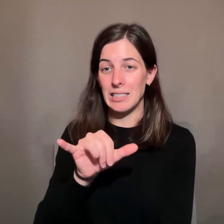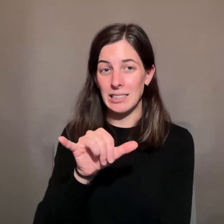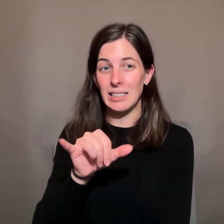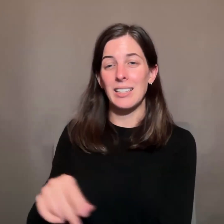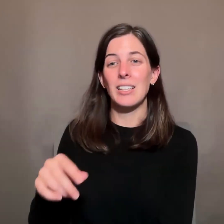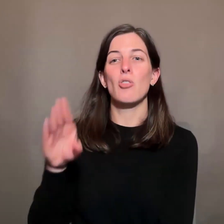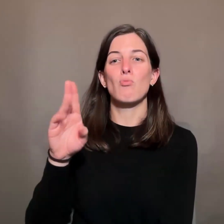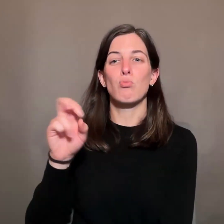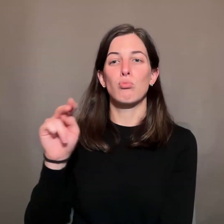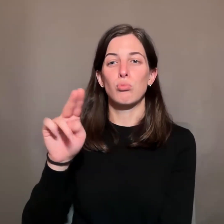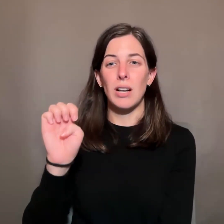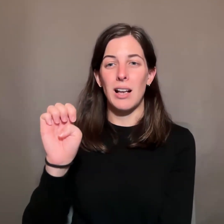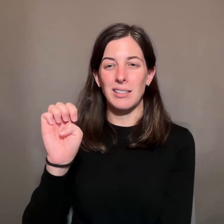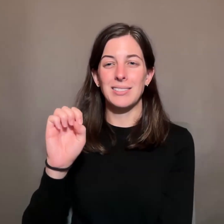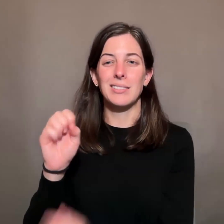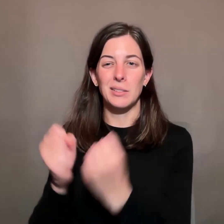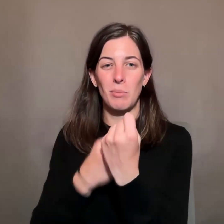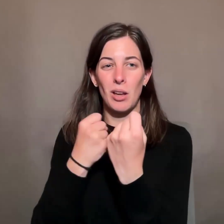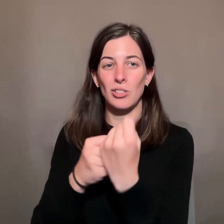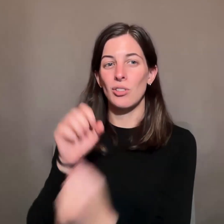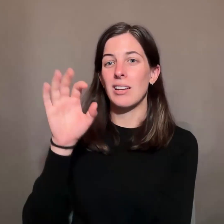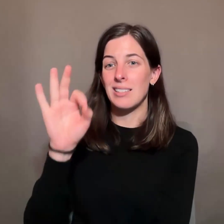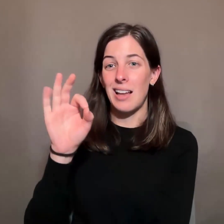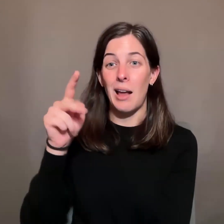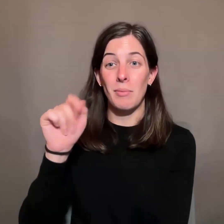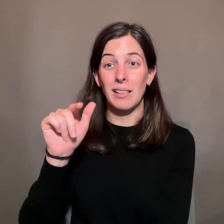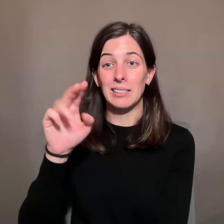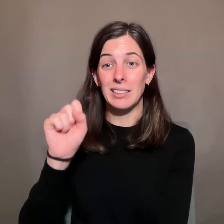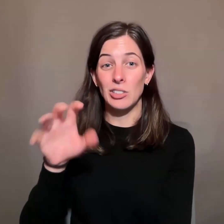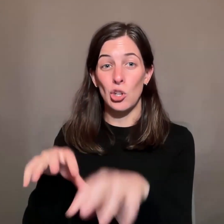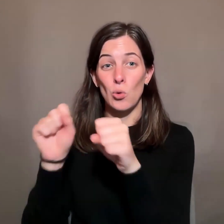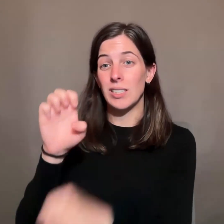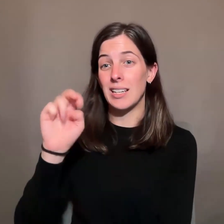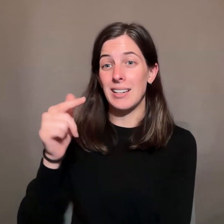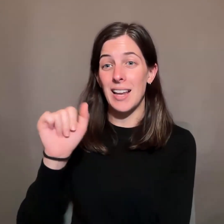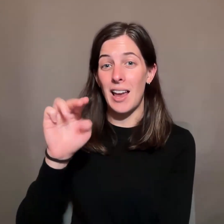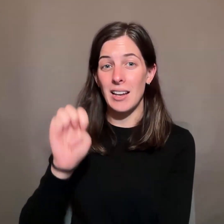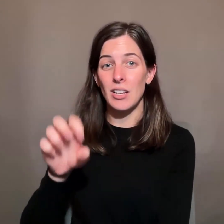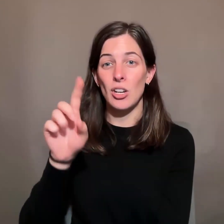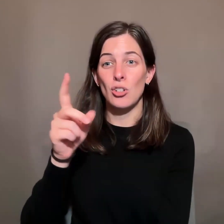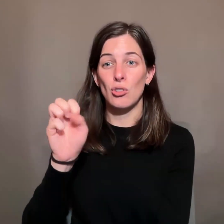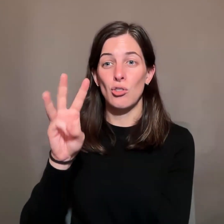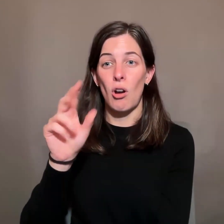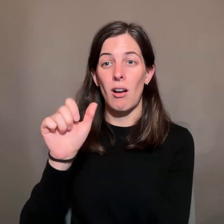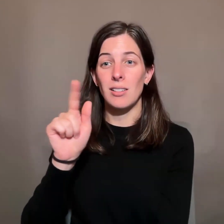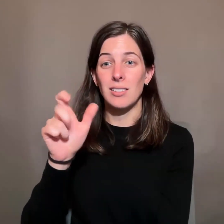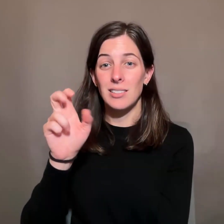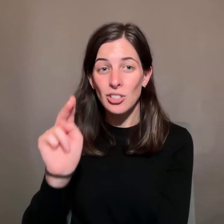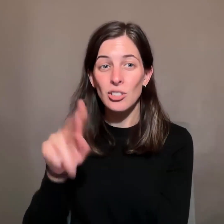sponsors, Nine Planets Hosting, Engage, Draw Attention, Multidots,